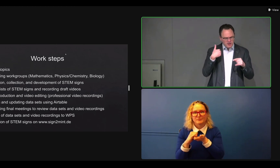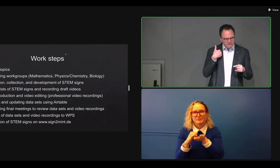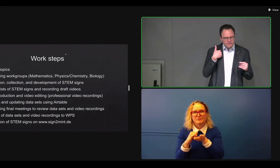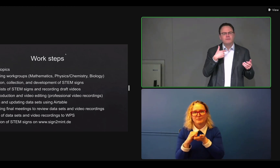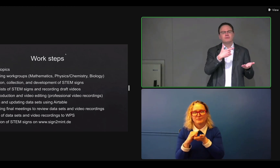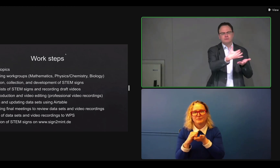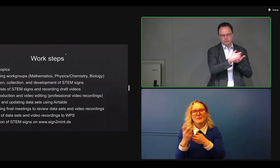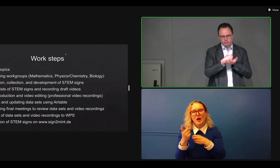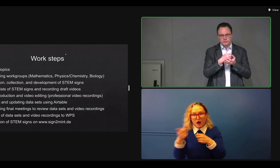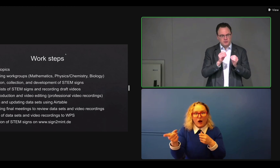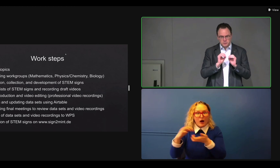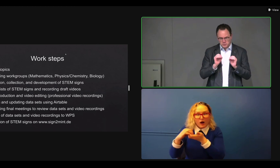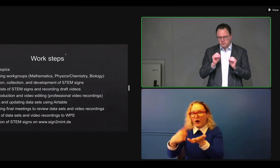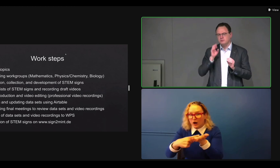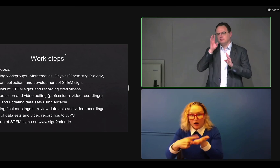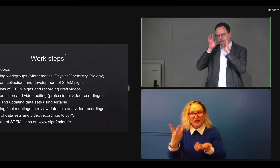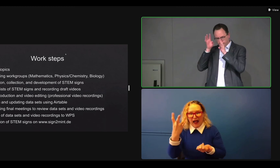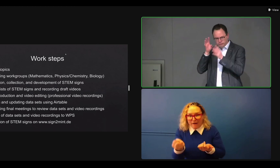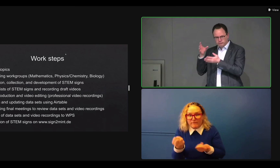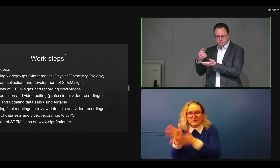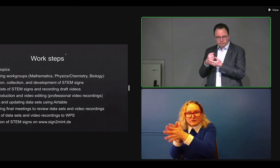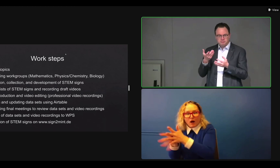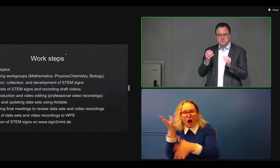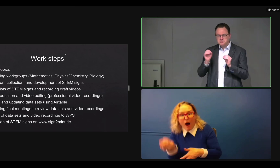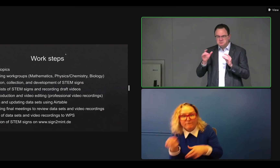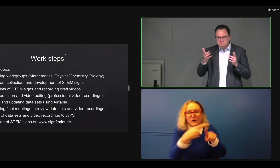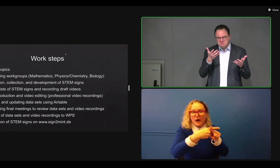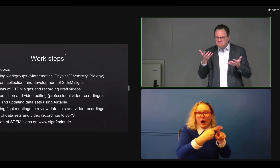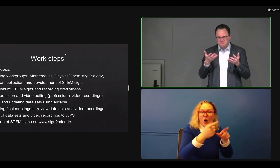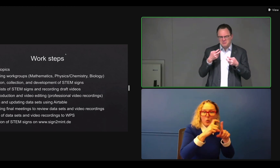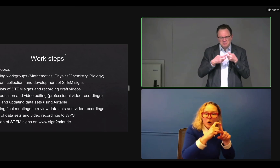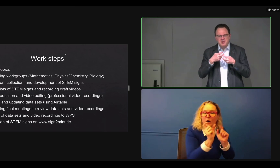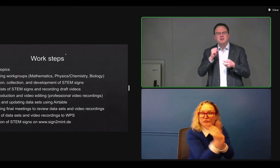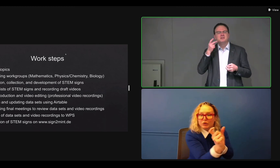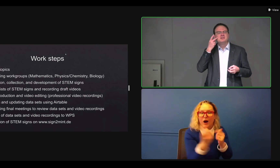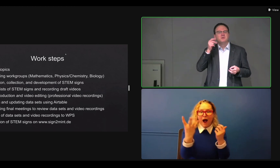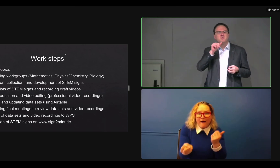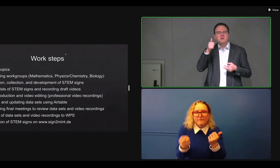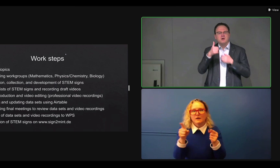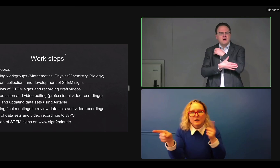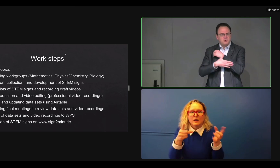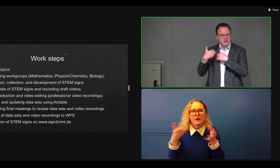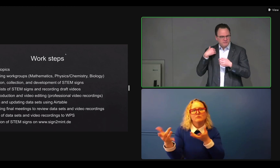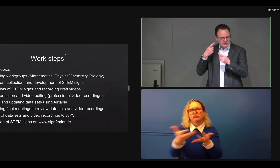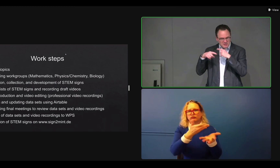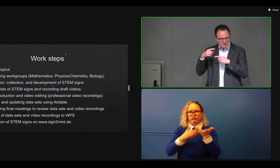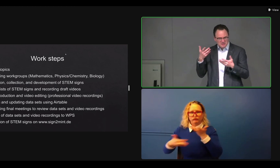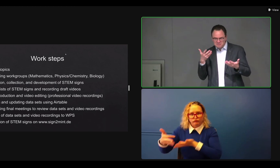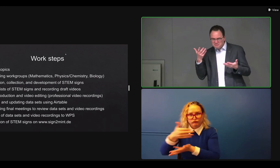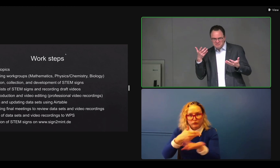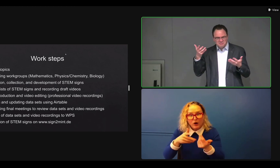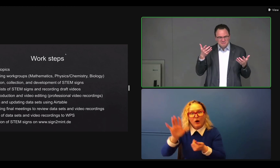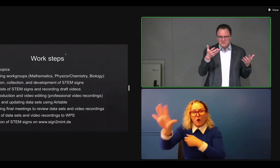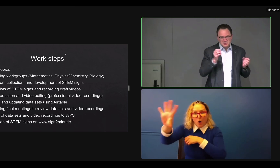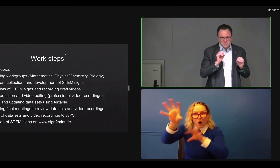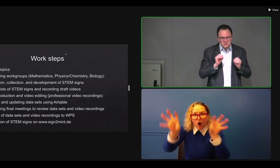we had conversations about specific signs that had already been created for certain concepts and talked about other concepts that did not have a